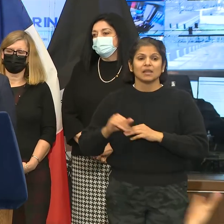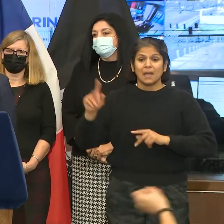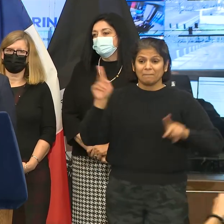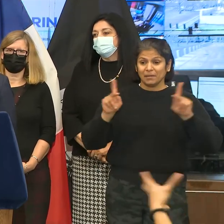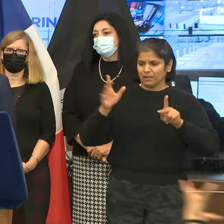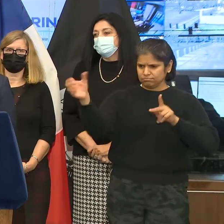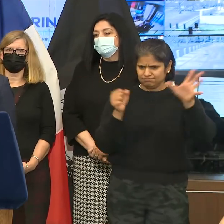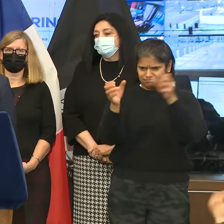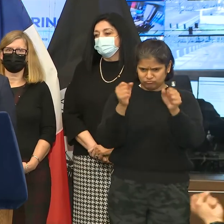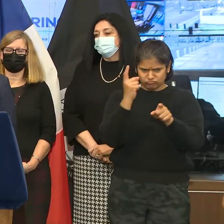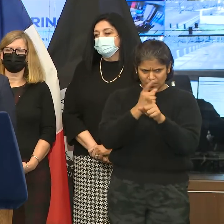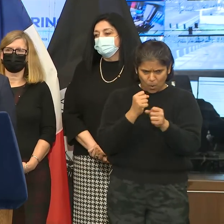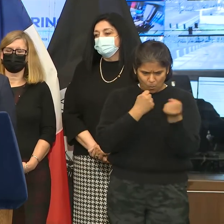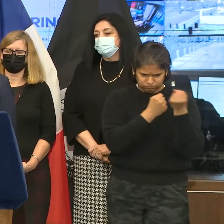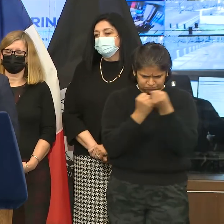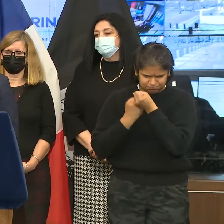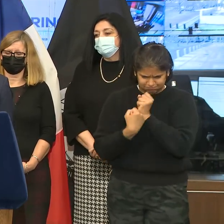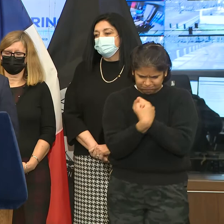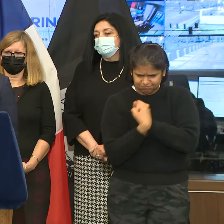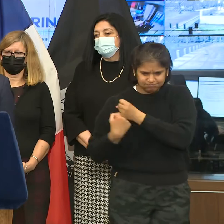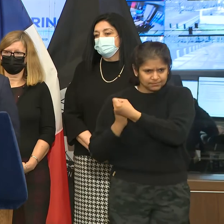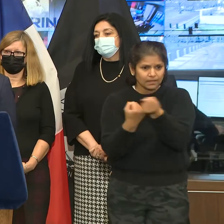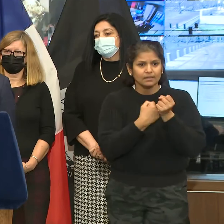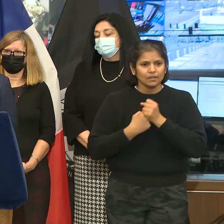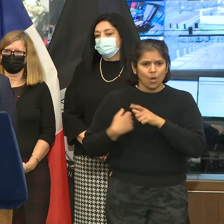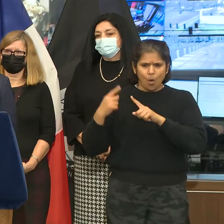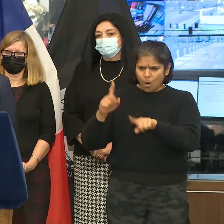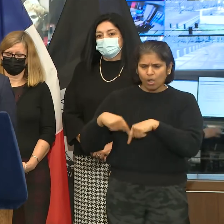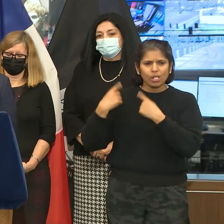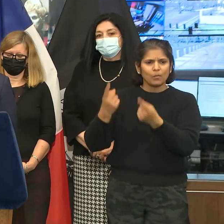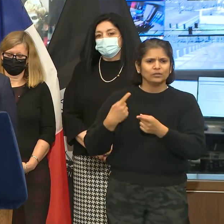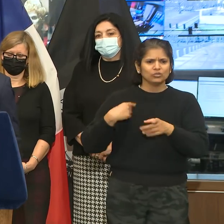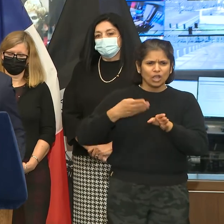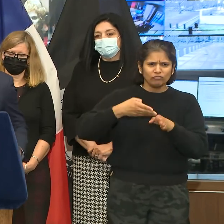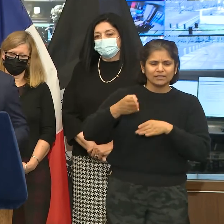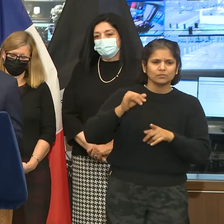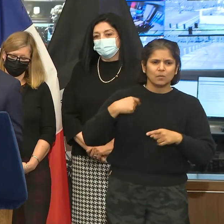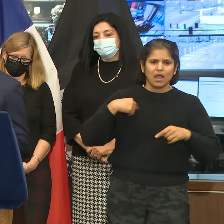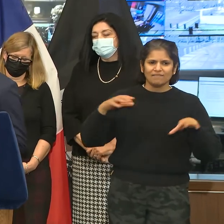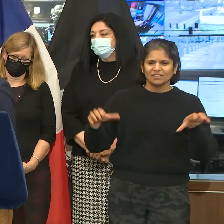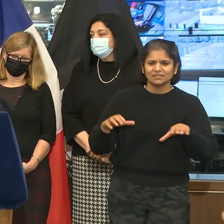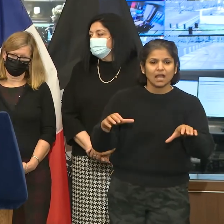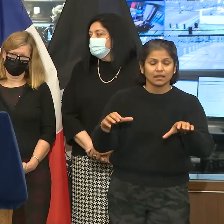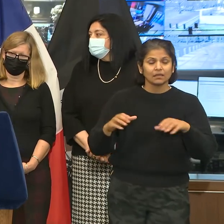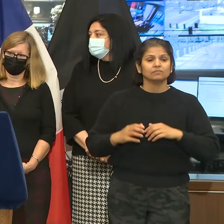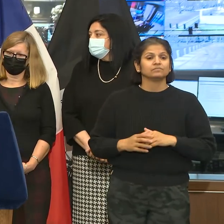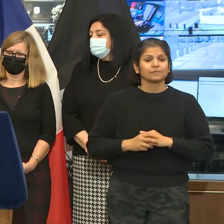career, and it's something that I've been a student of throughout my entire career. Thank you.